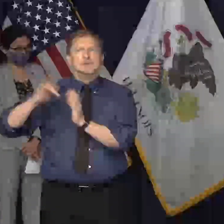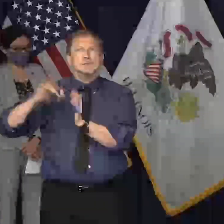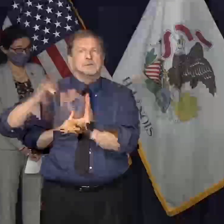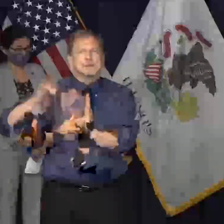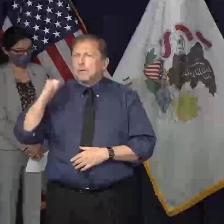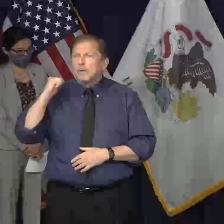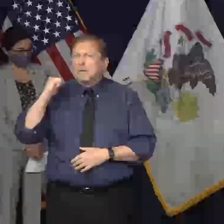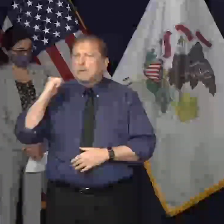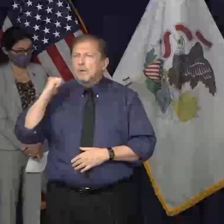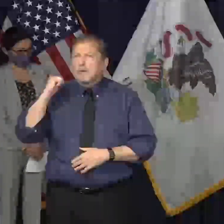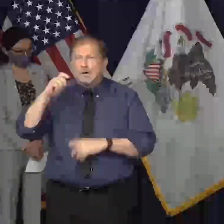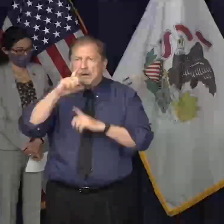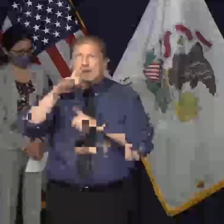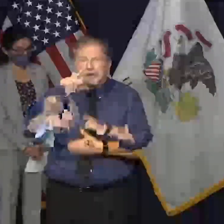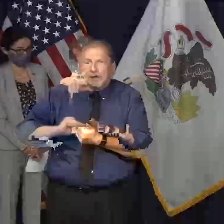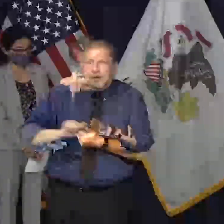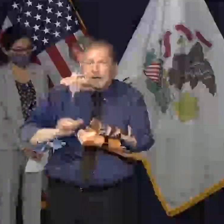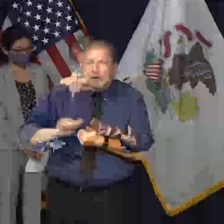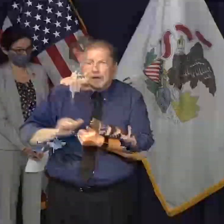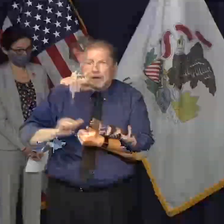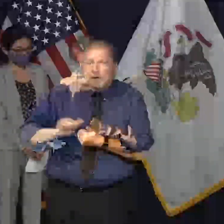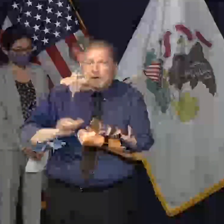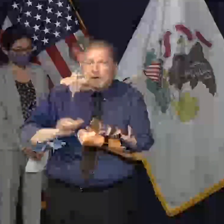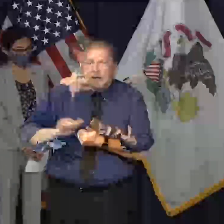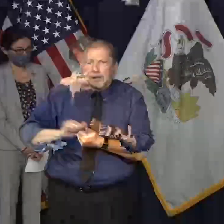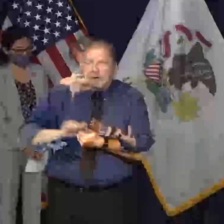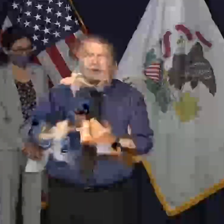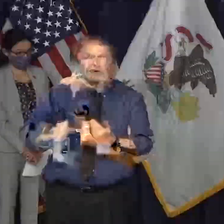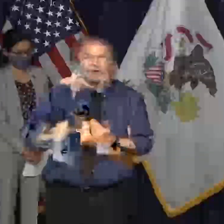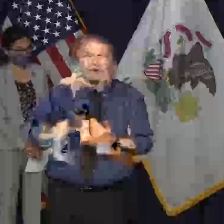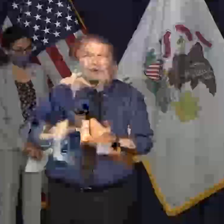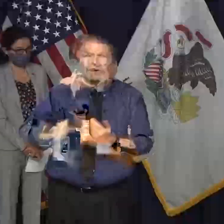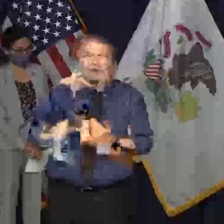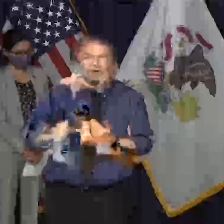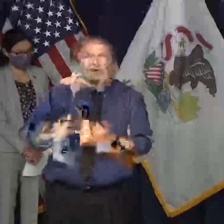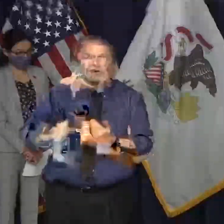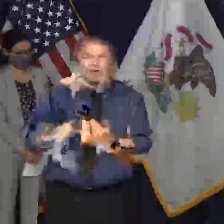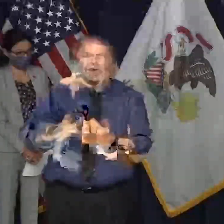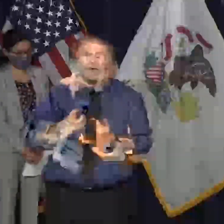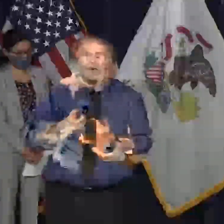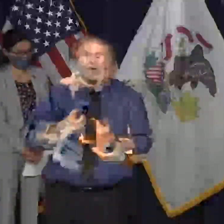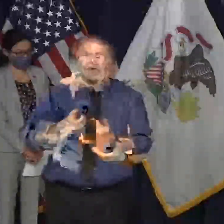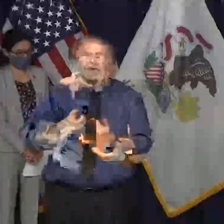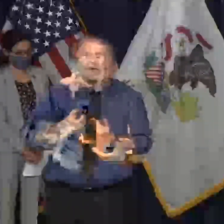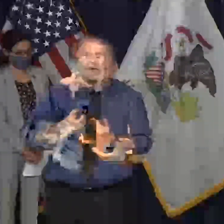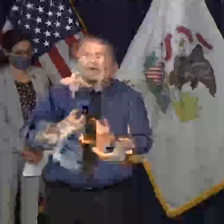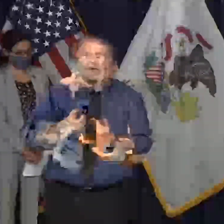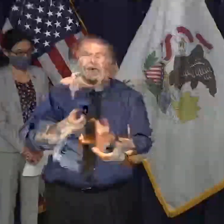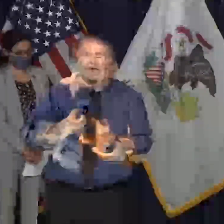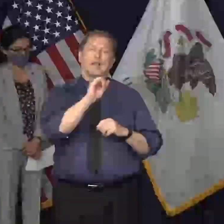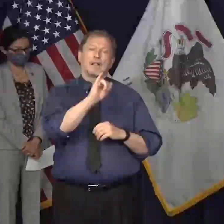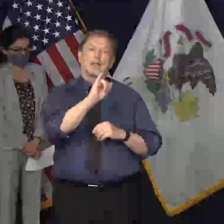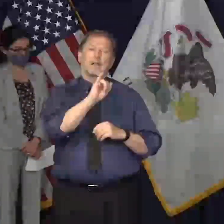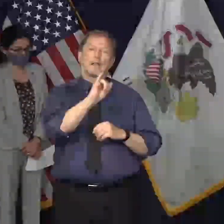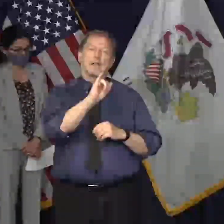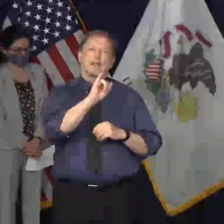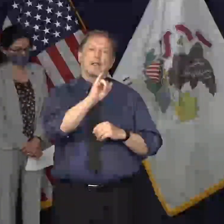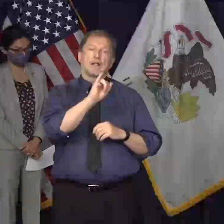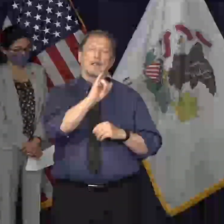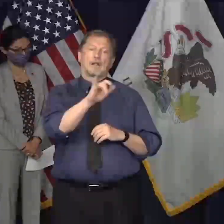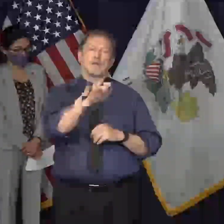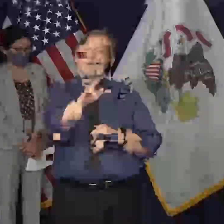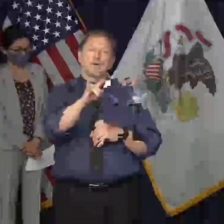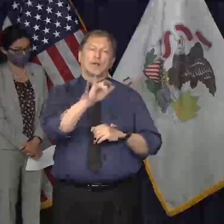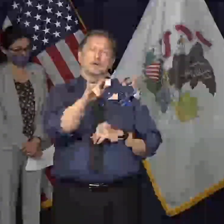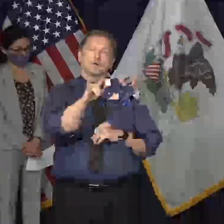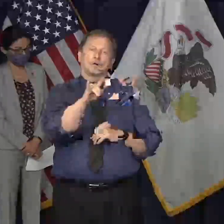sanitary practices in the workplace. The Illinois Attorney General's Workplace Rights Bureau, the Illinois Department of Labor,